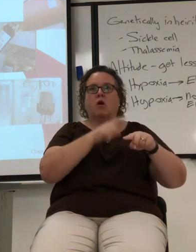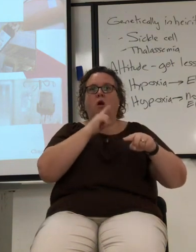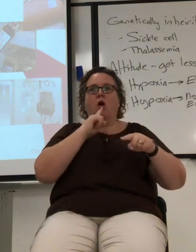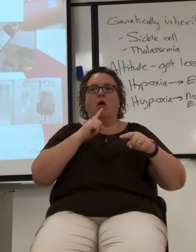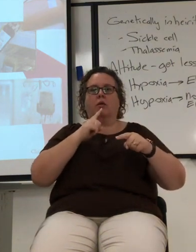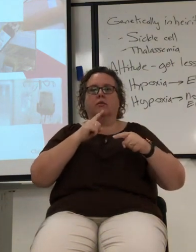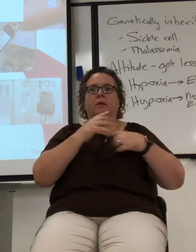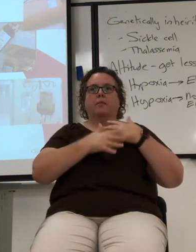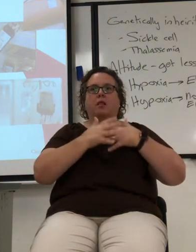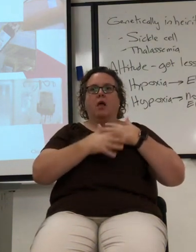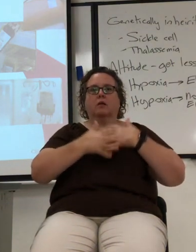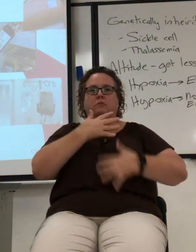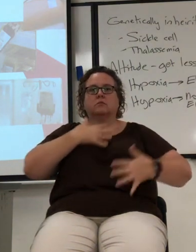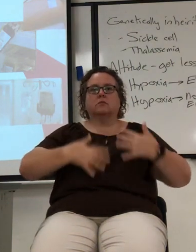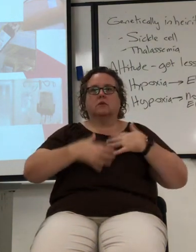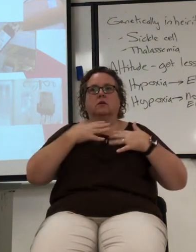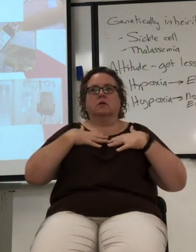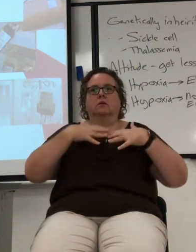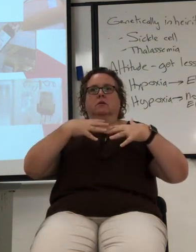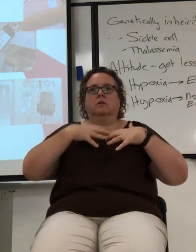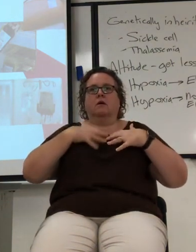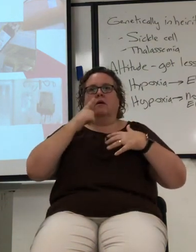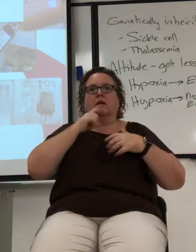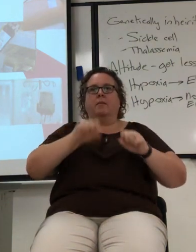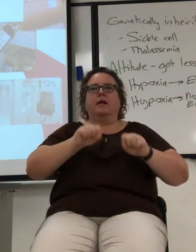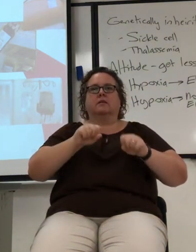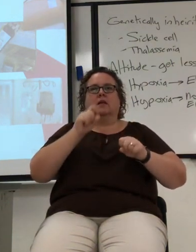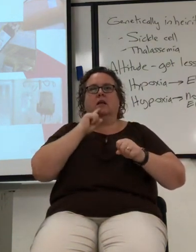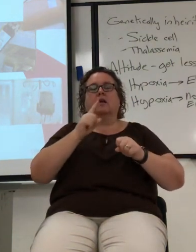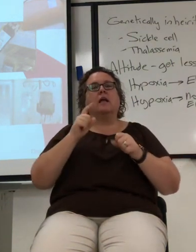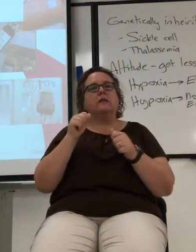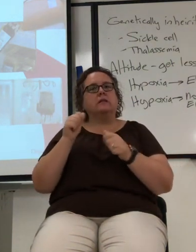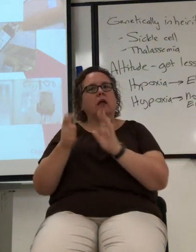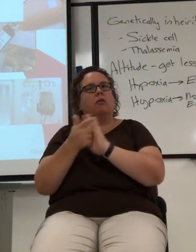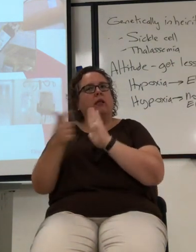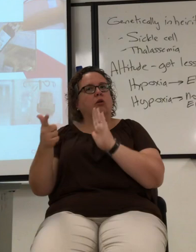It's not legal in any sport that I know of.